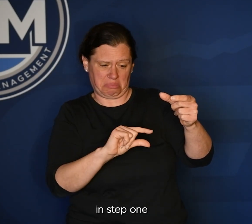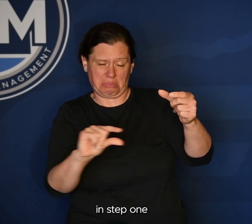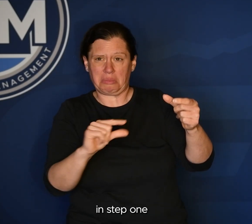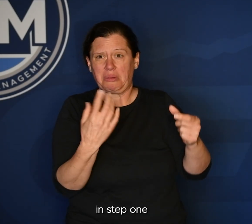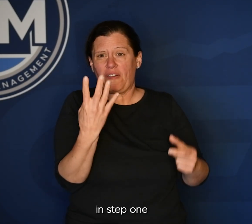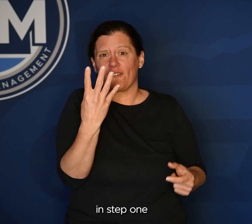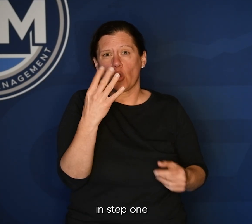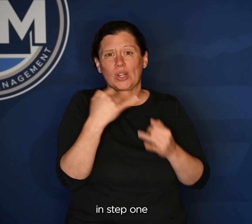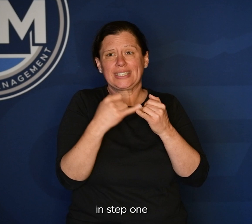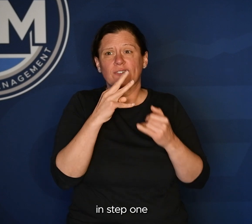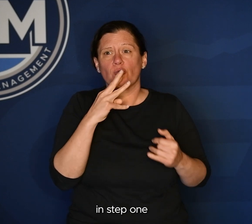1,